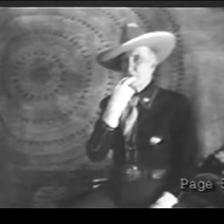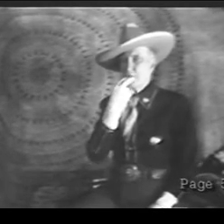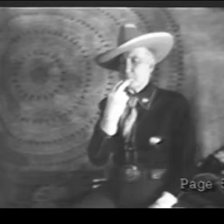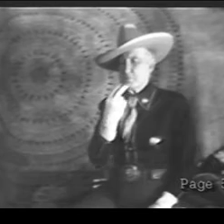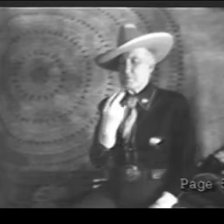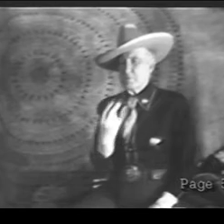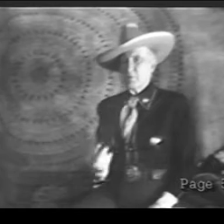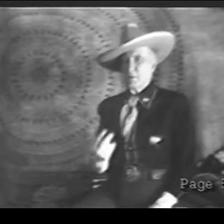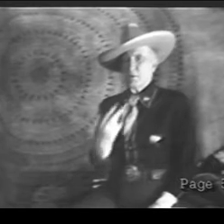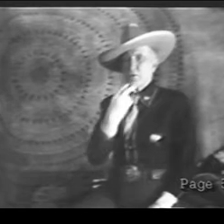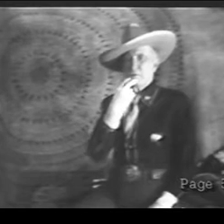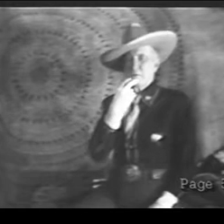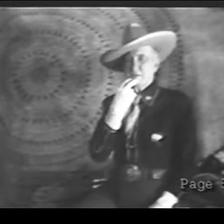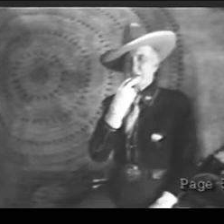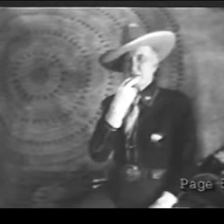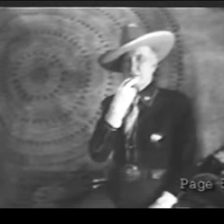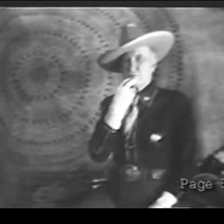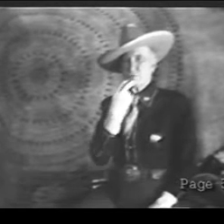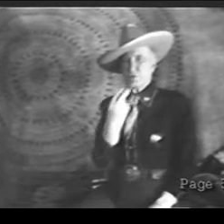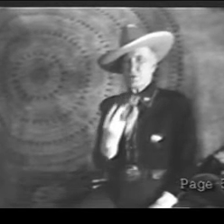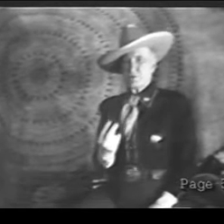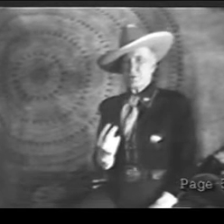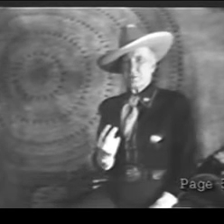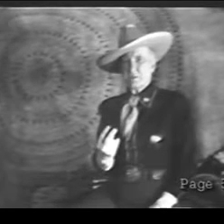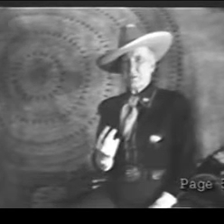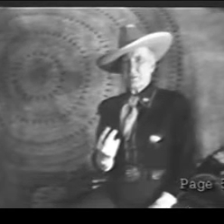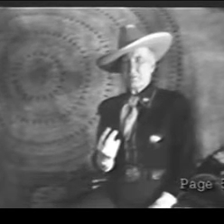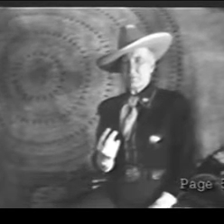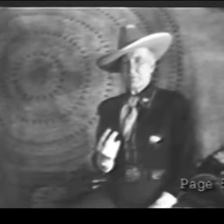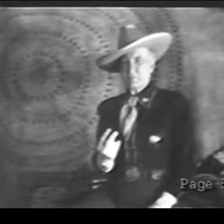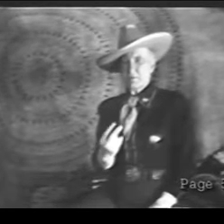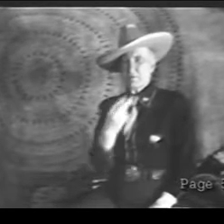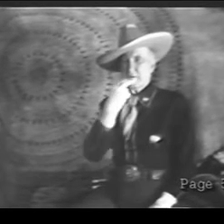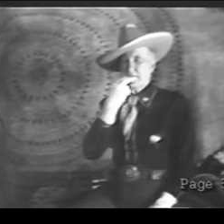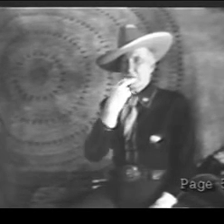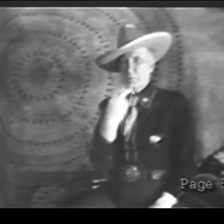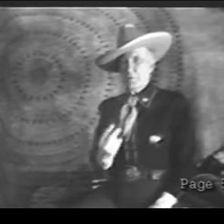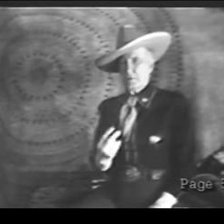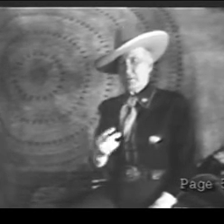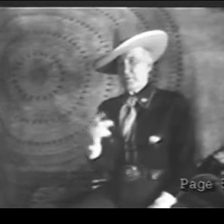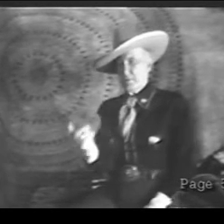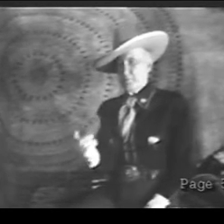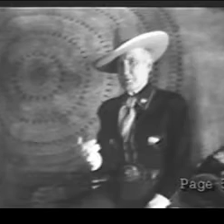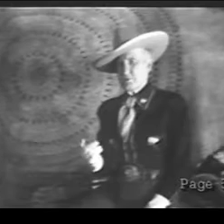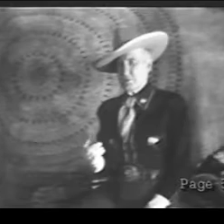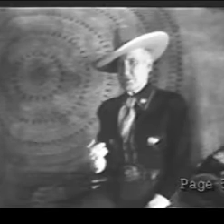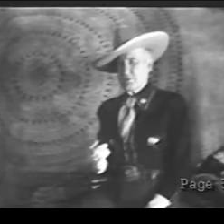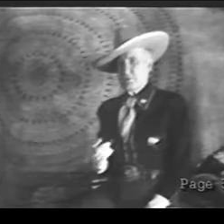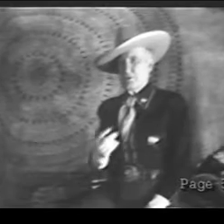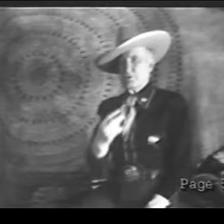lips, indicating that you nursed together. Now that is your brother. Now if it happens to be your sister, you'd